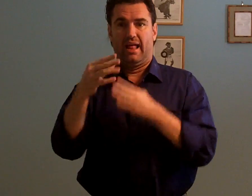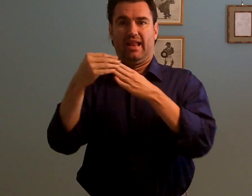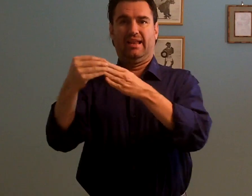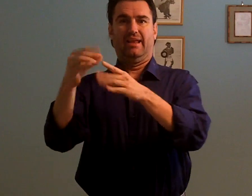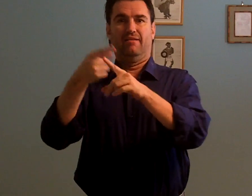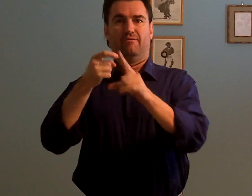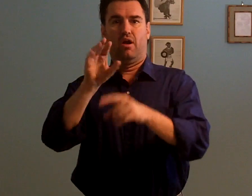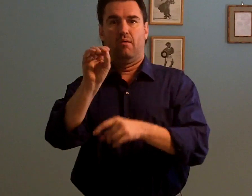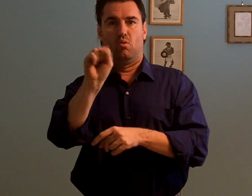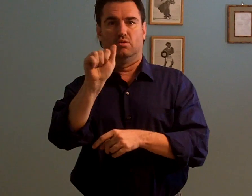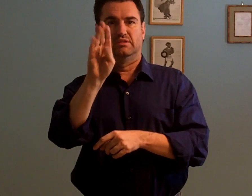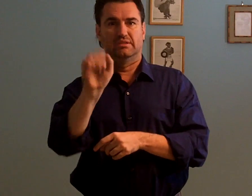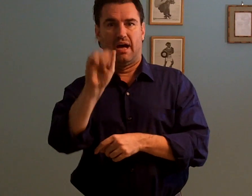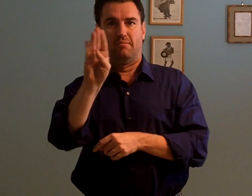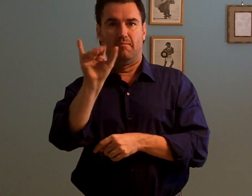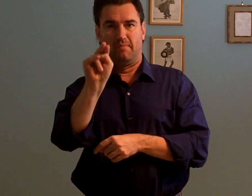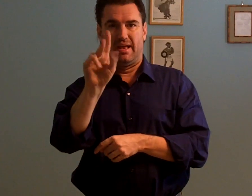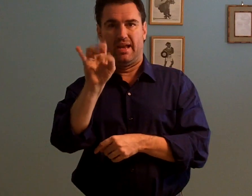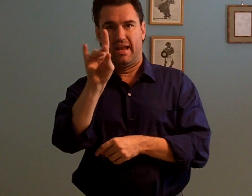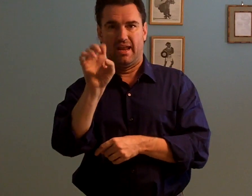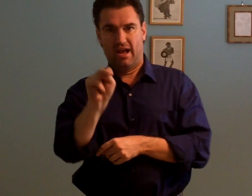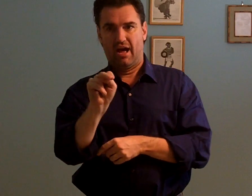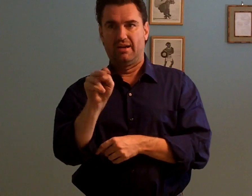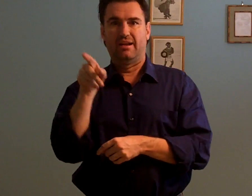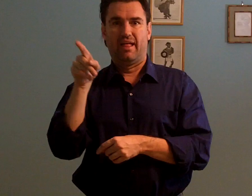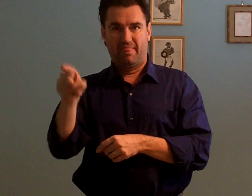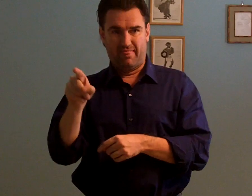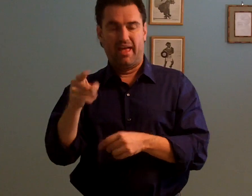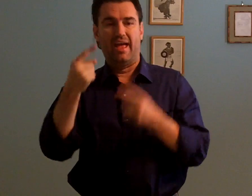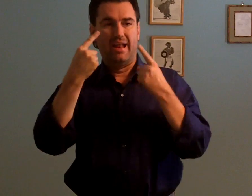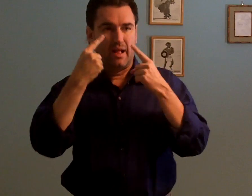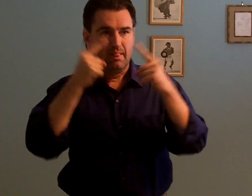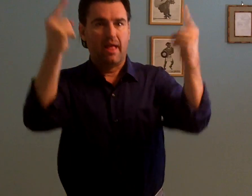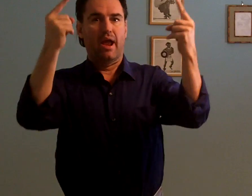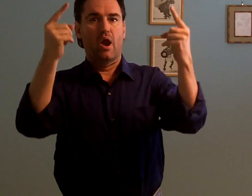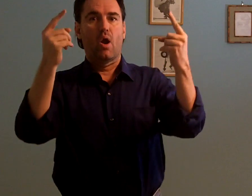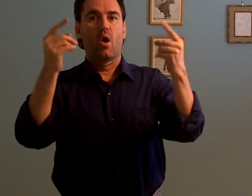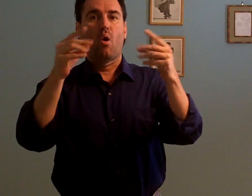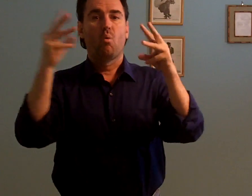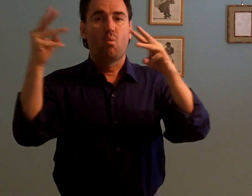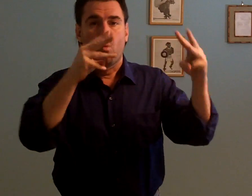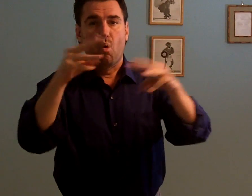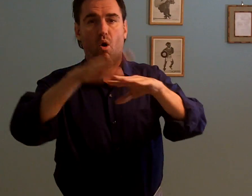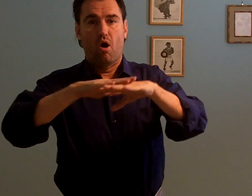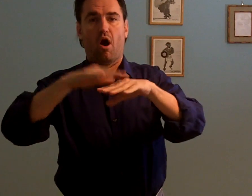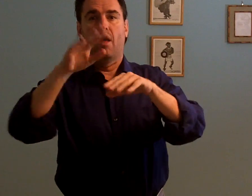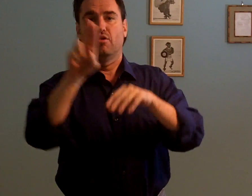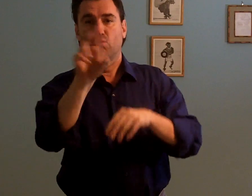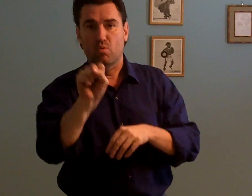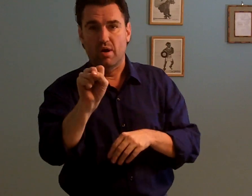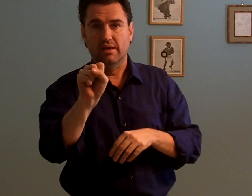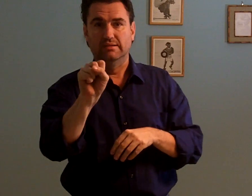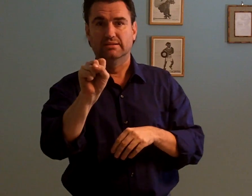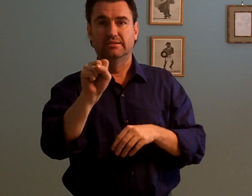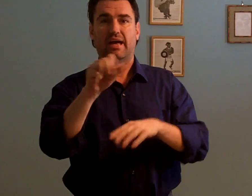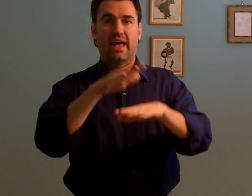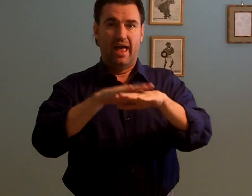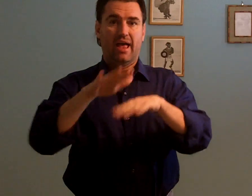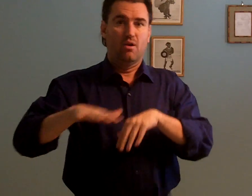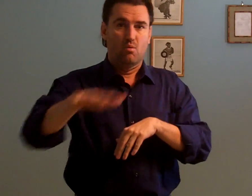United States and was committed to killing innocents in our country and around the globe. And so we went to war against Al-Qaeda